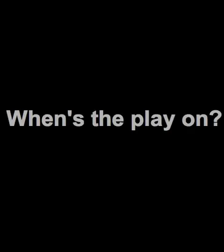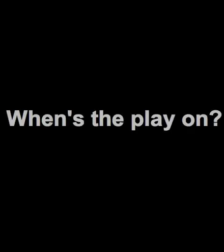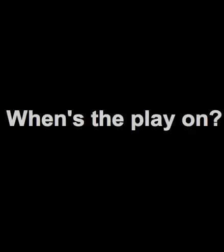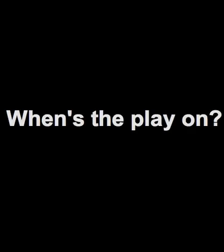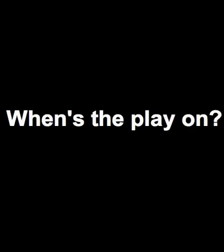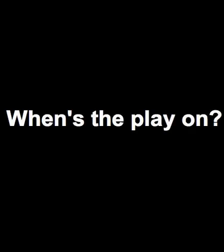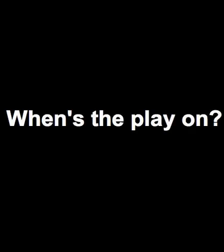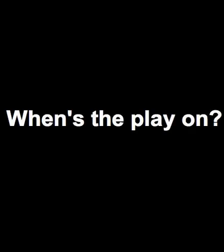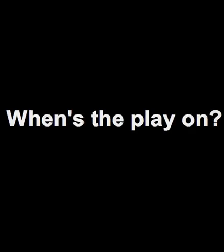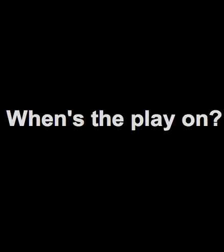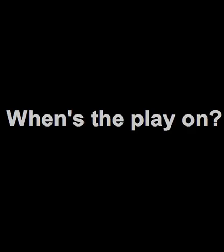When's the play on?